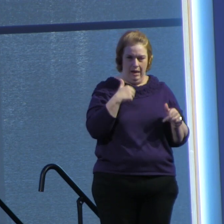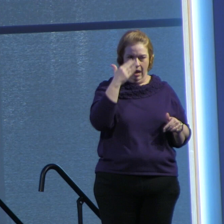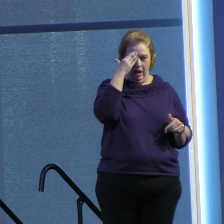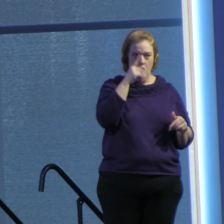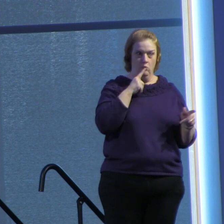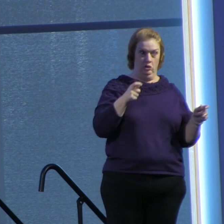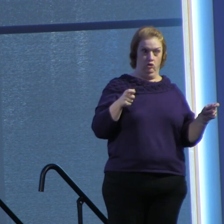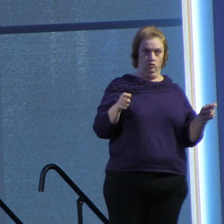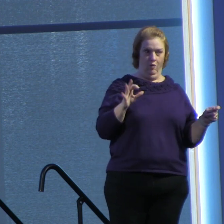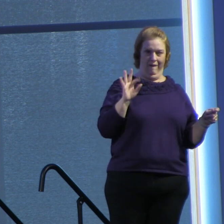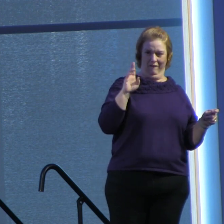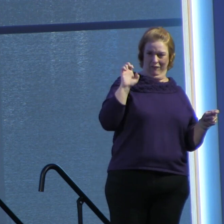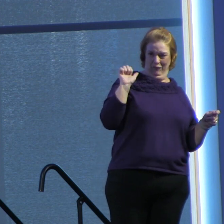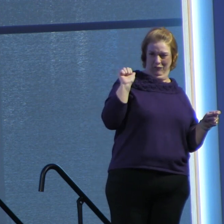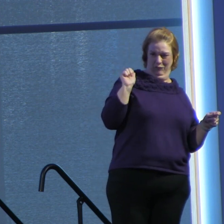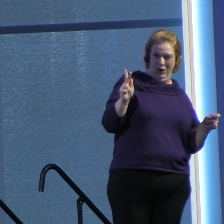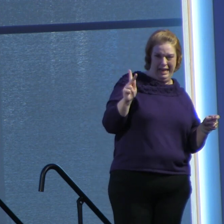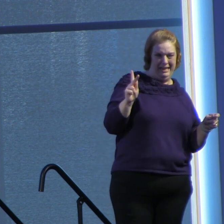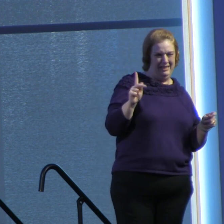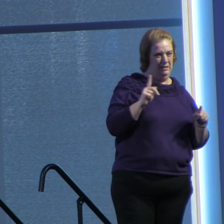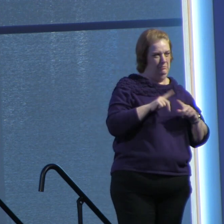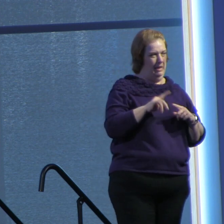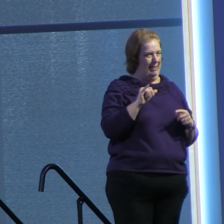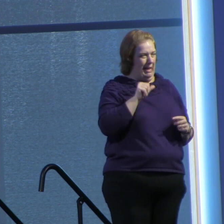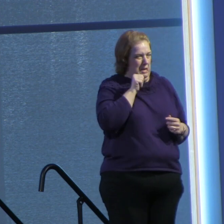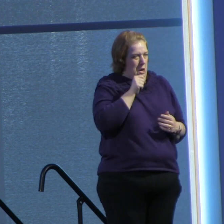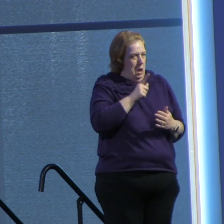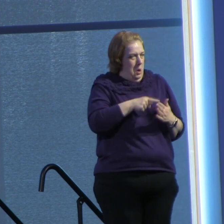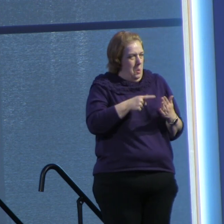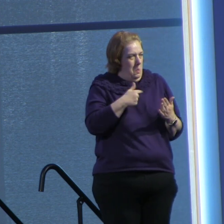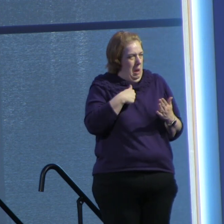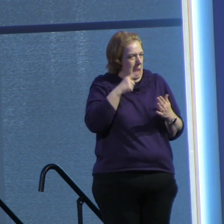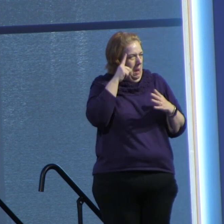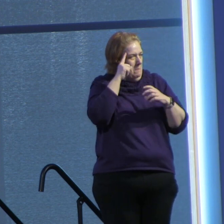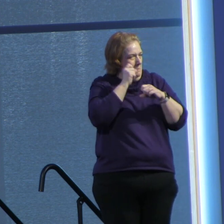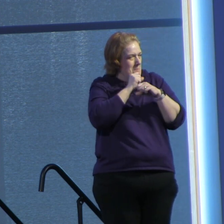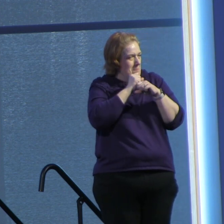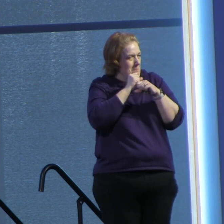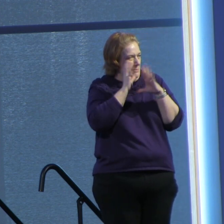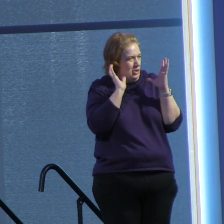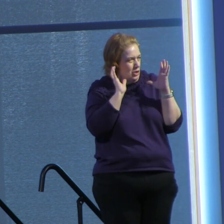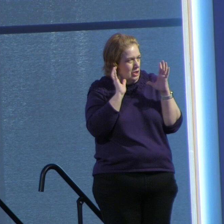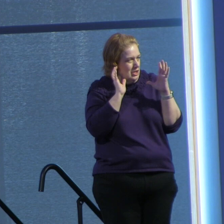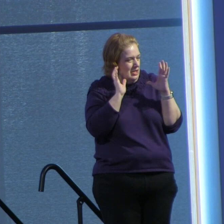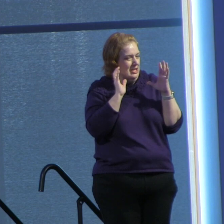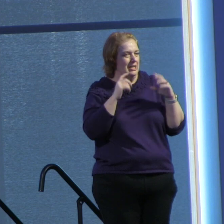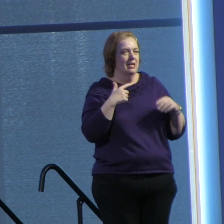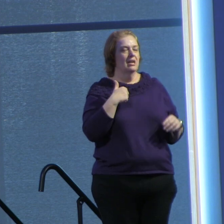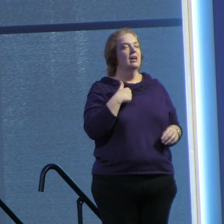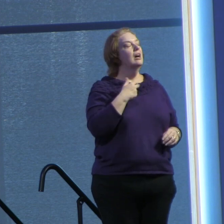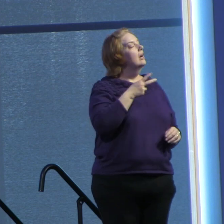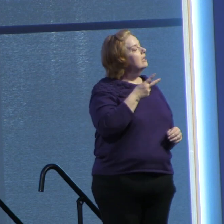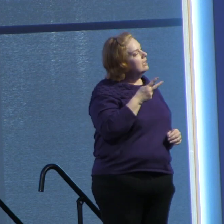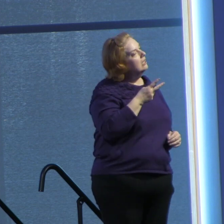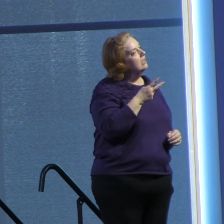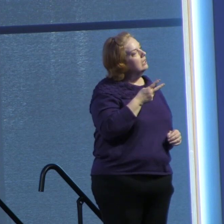control freak, but that is not really what I had in mind." And I'm